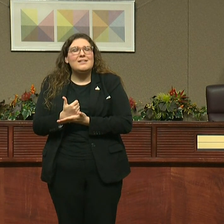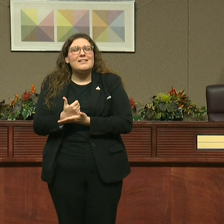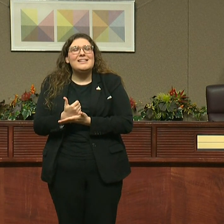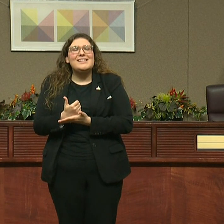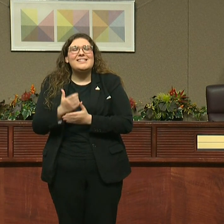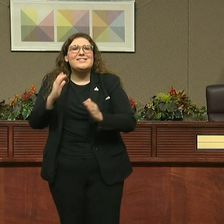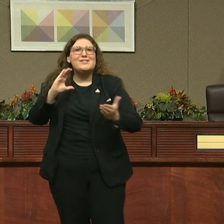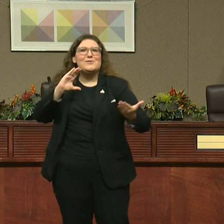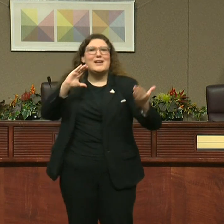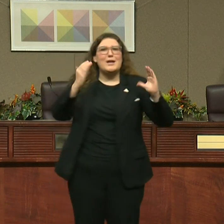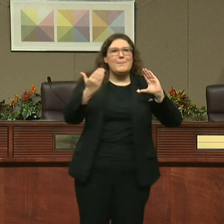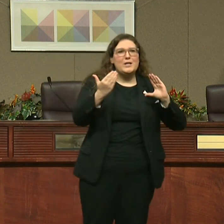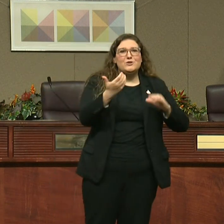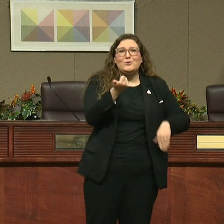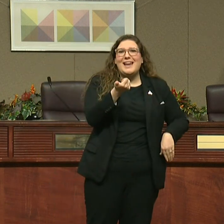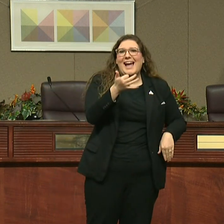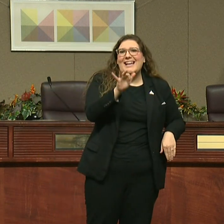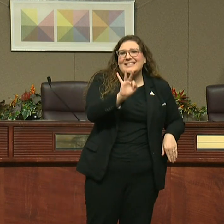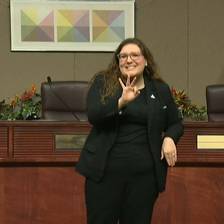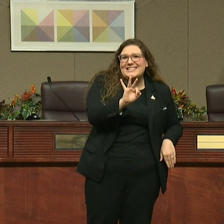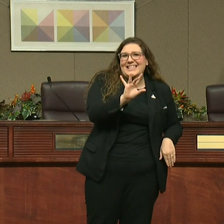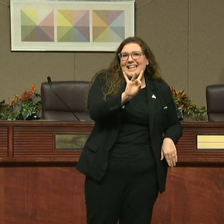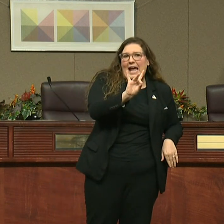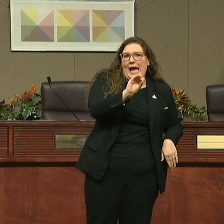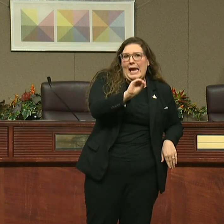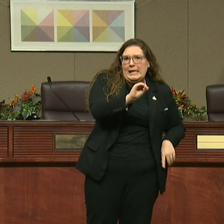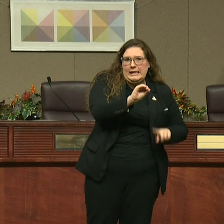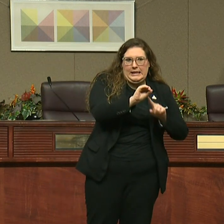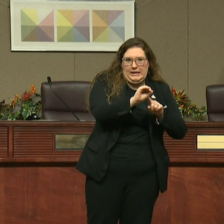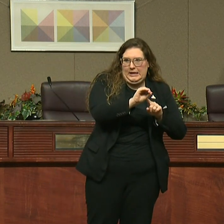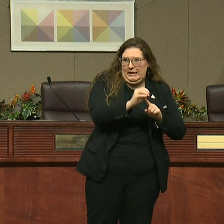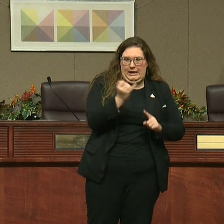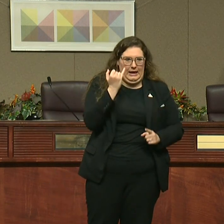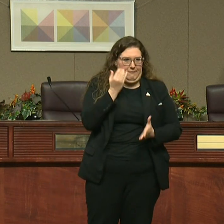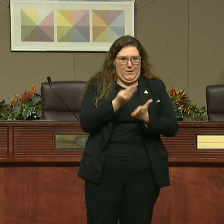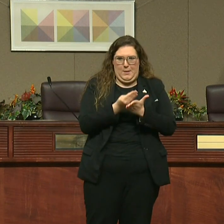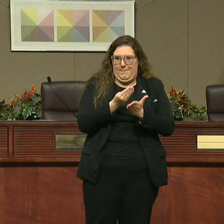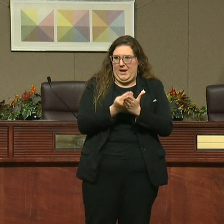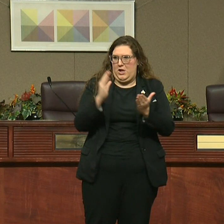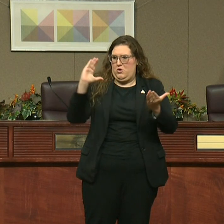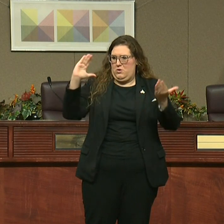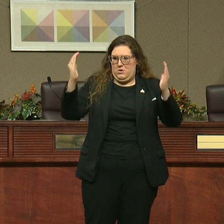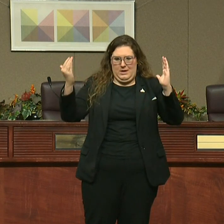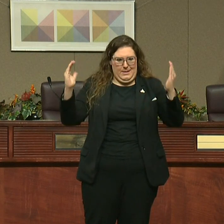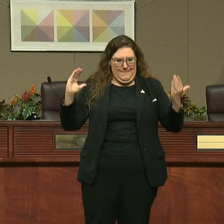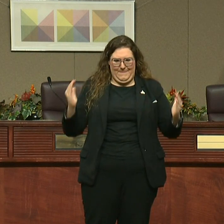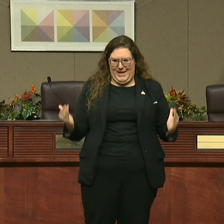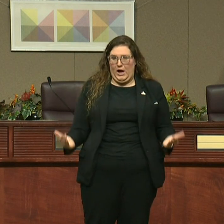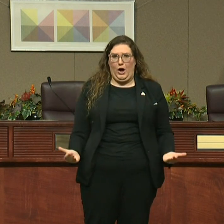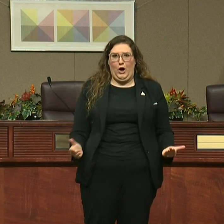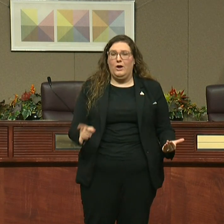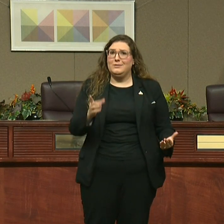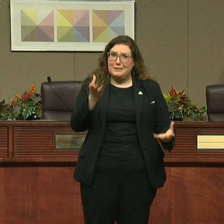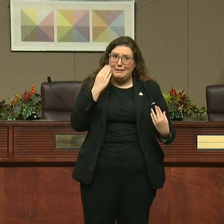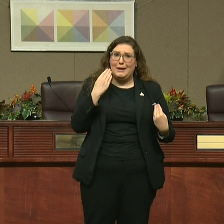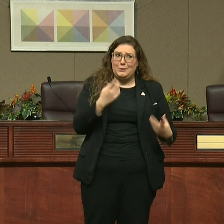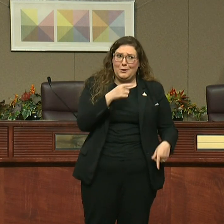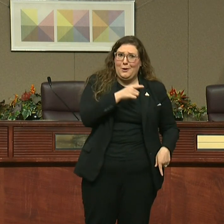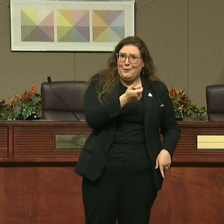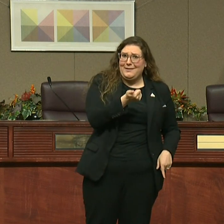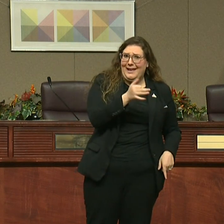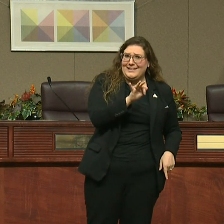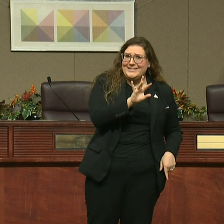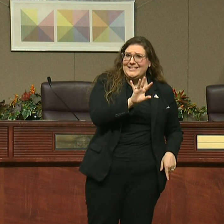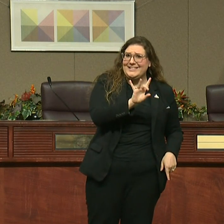1980 on a penny-by-penny basis. And to put that in context, in 1980, you